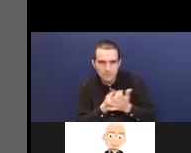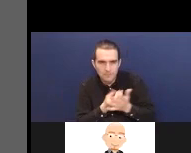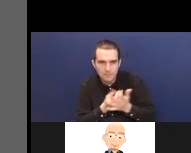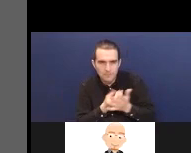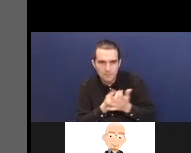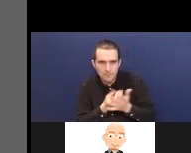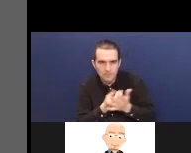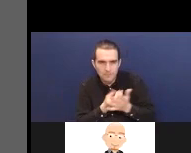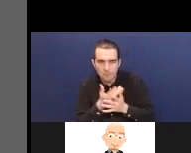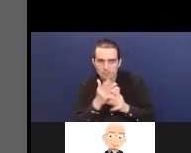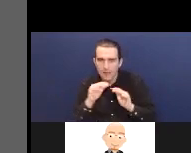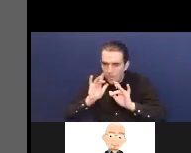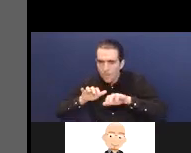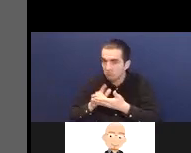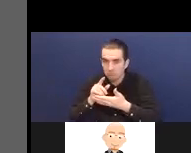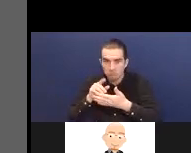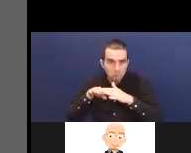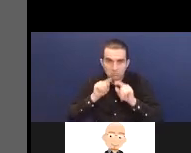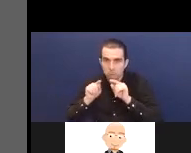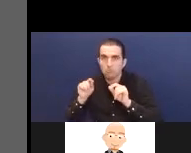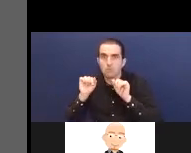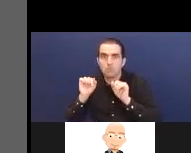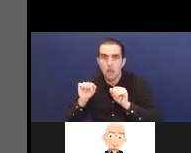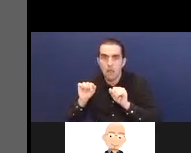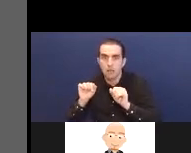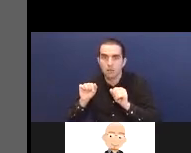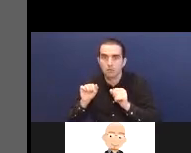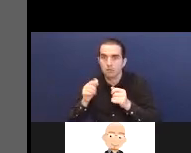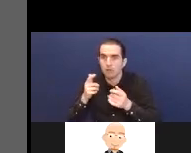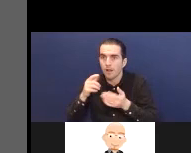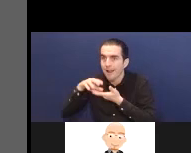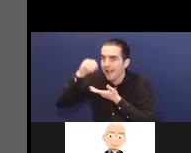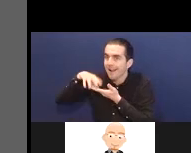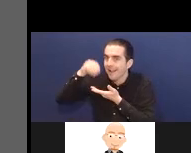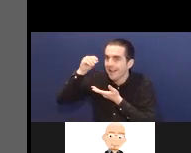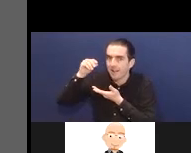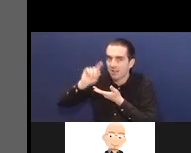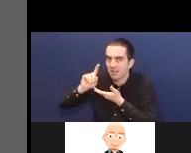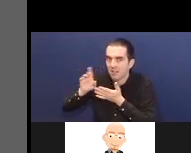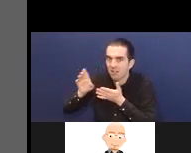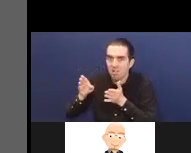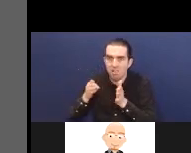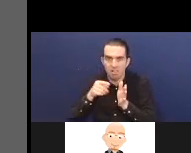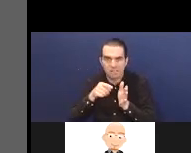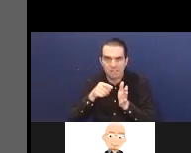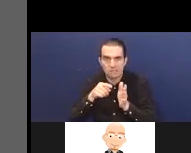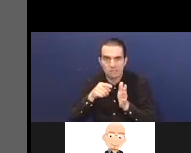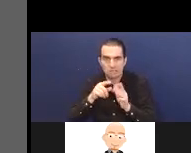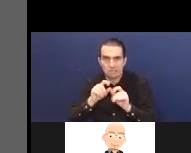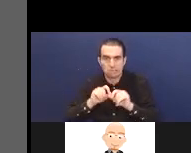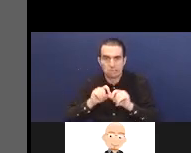drifting after learning into accessing information that are sometimes inappropriate for their age, which